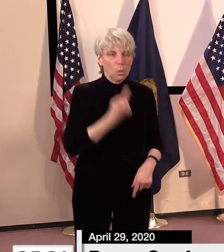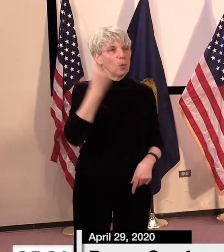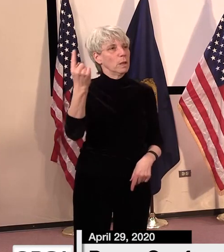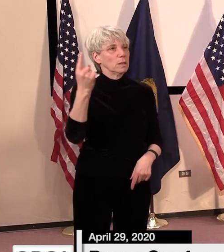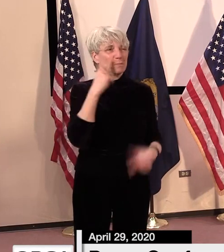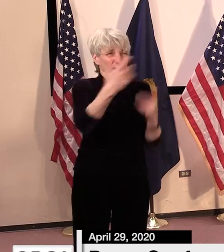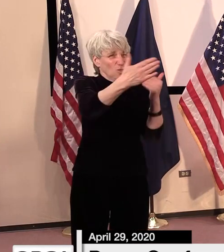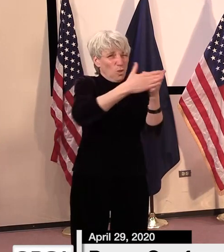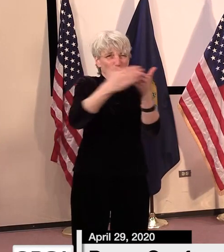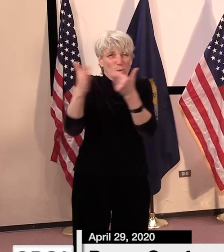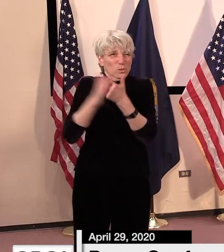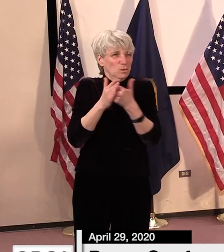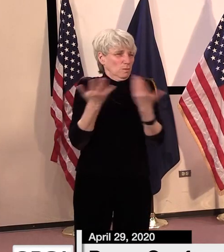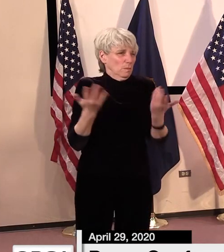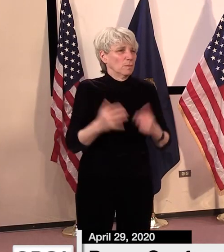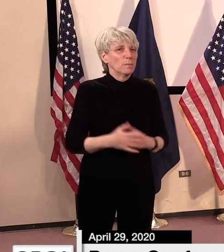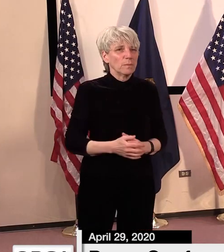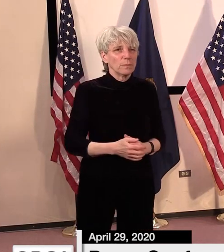our proximity.